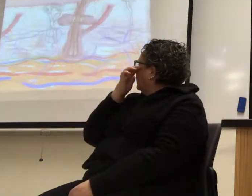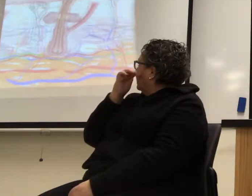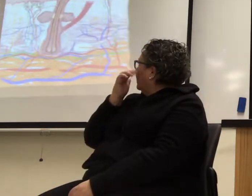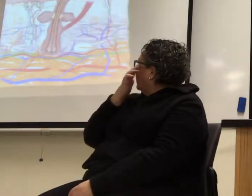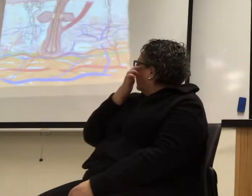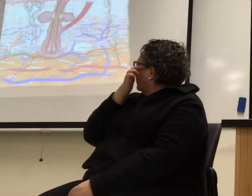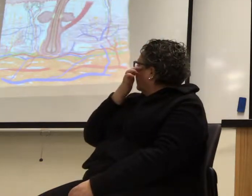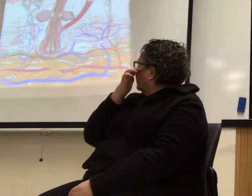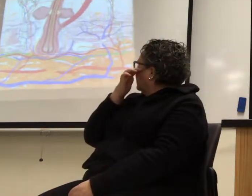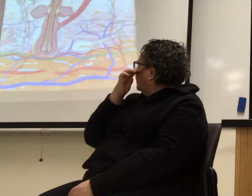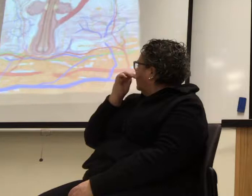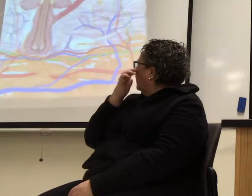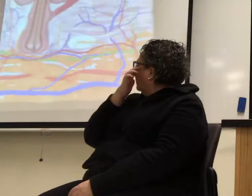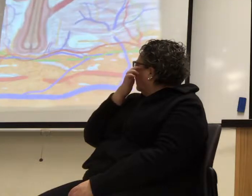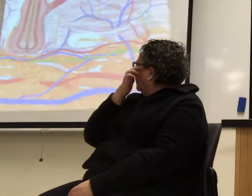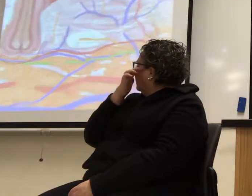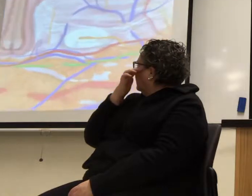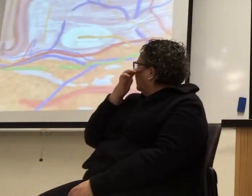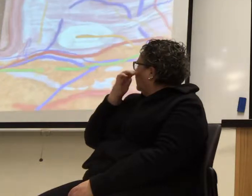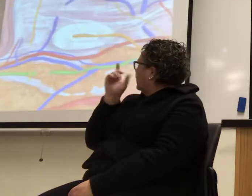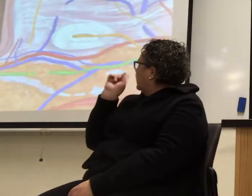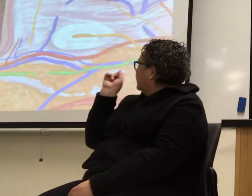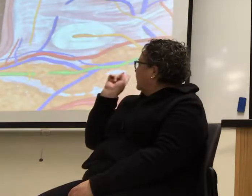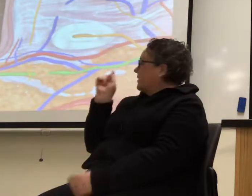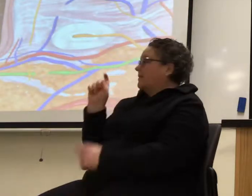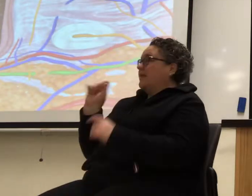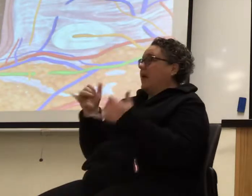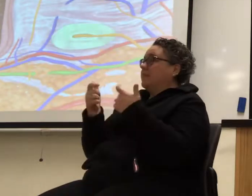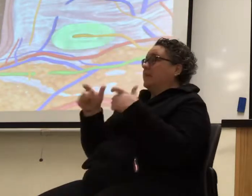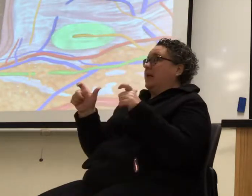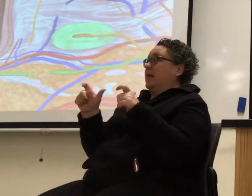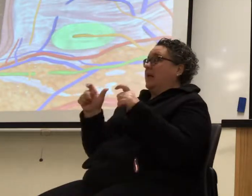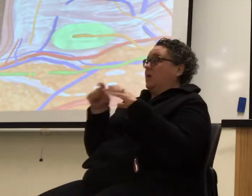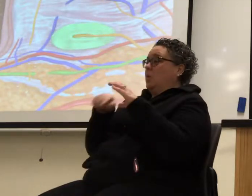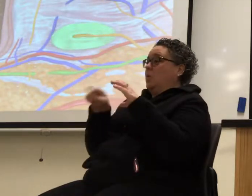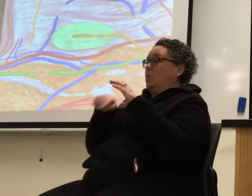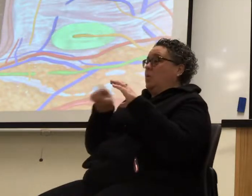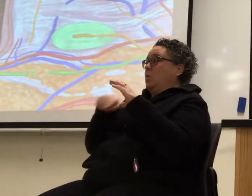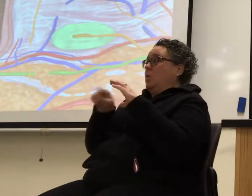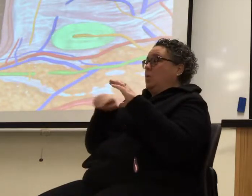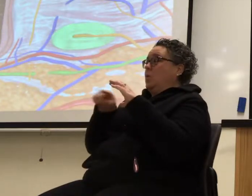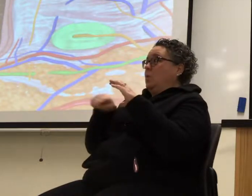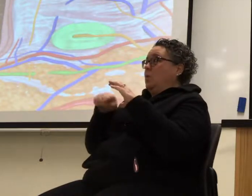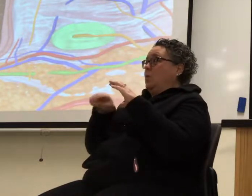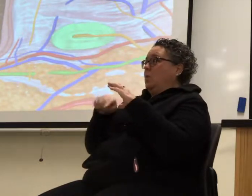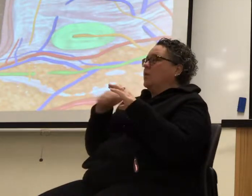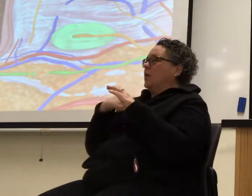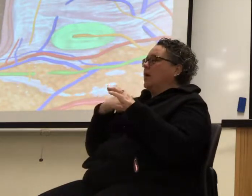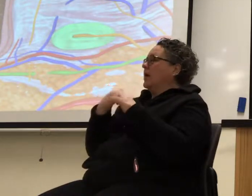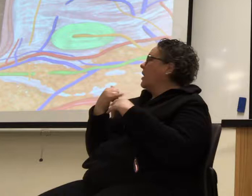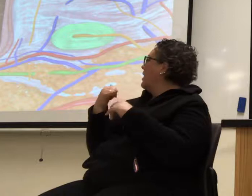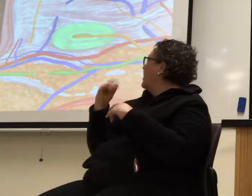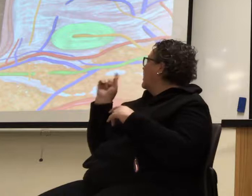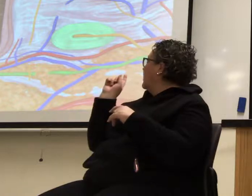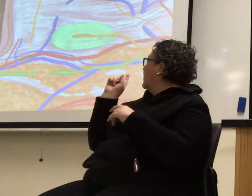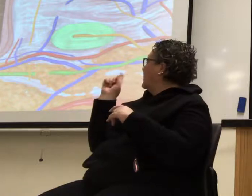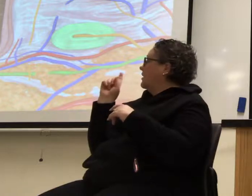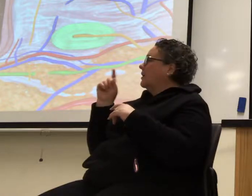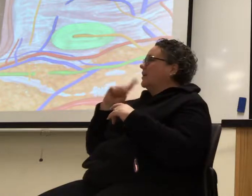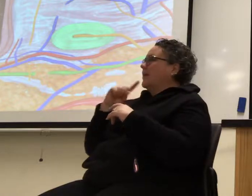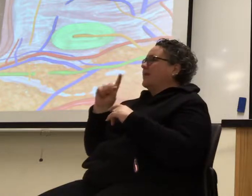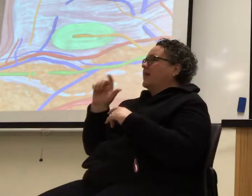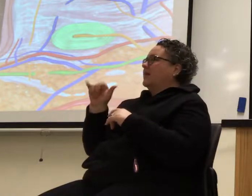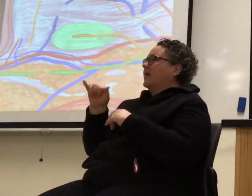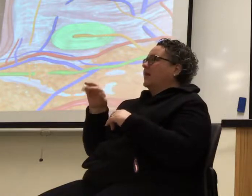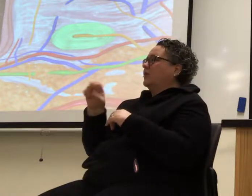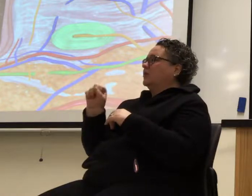Oh, this one, that's what I'm looking for. That big one there, I highlighted the layers around the nerve